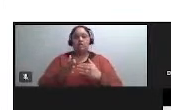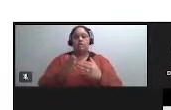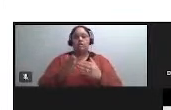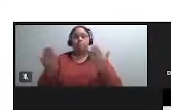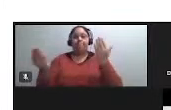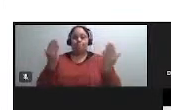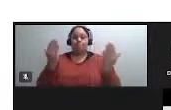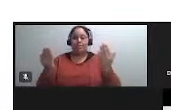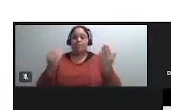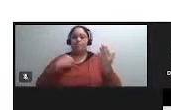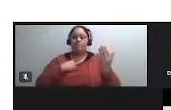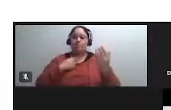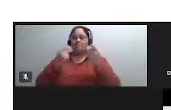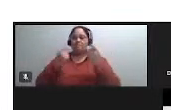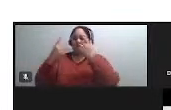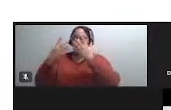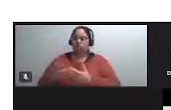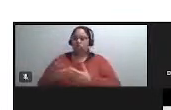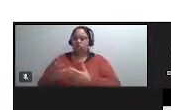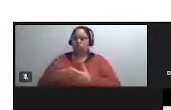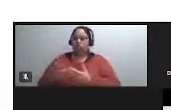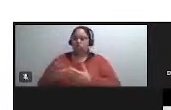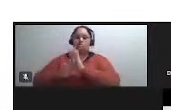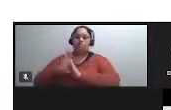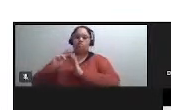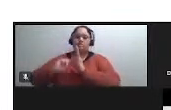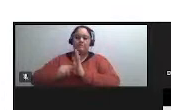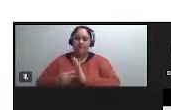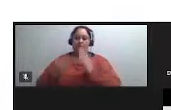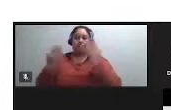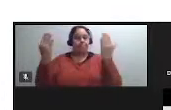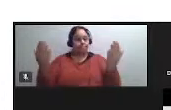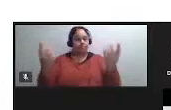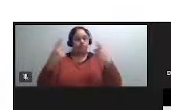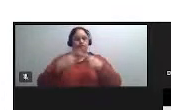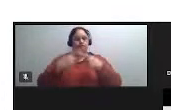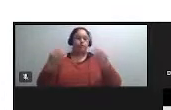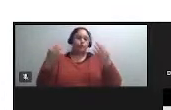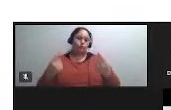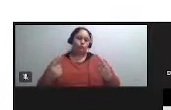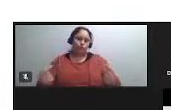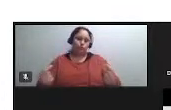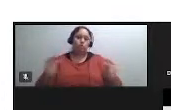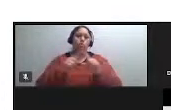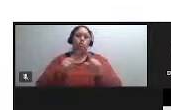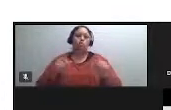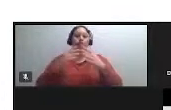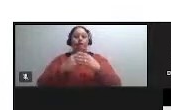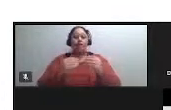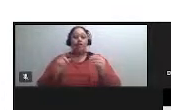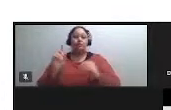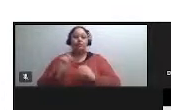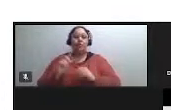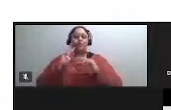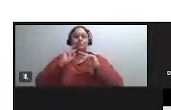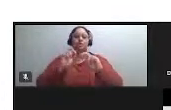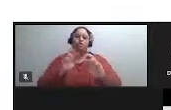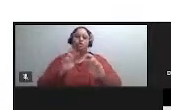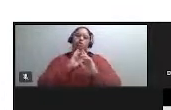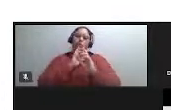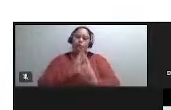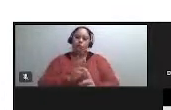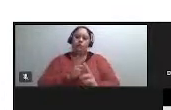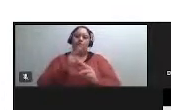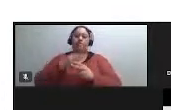the Financial Management Improvement Plan, which was done, and also the completion of an inspection report, which was to